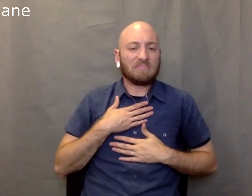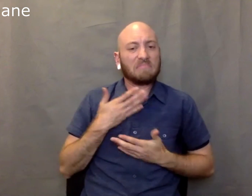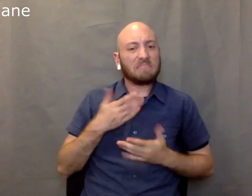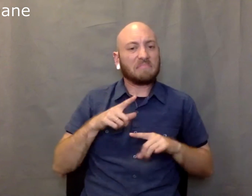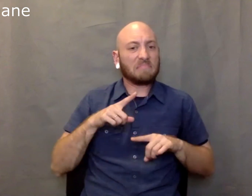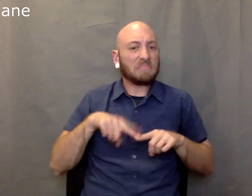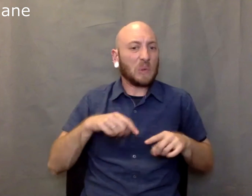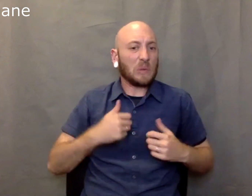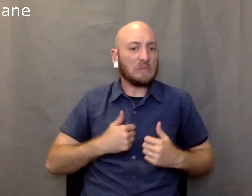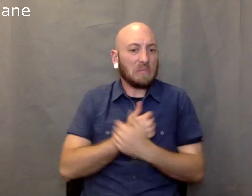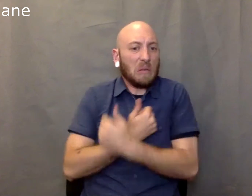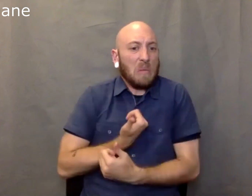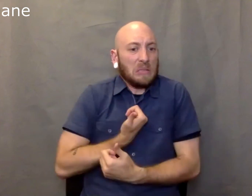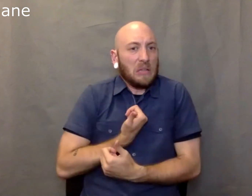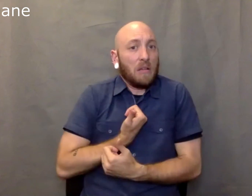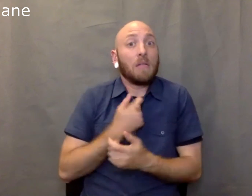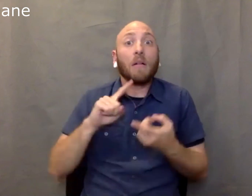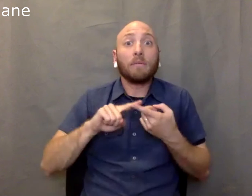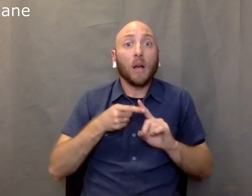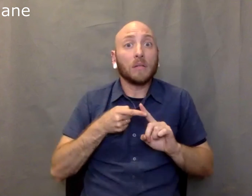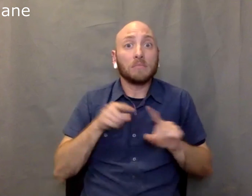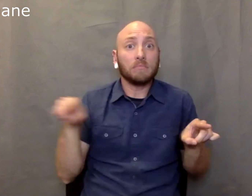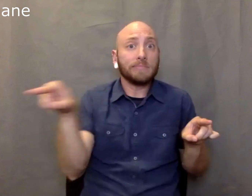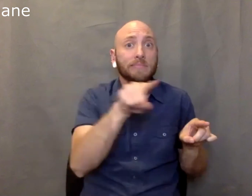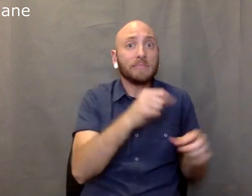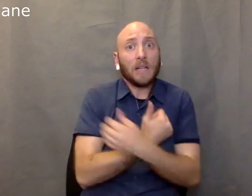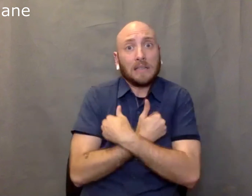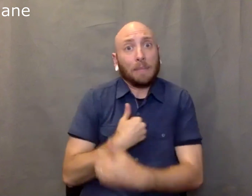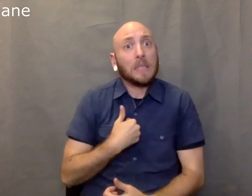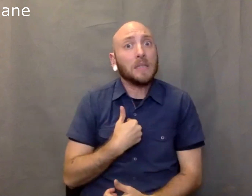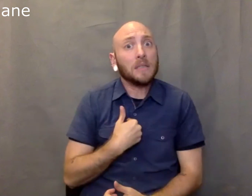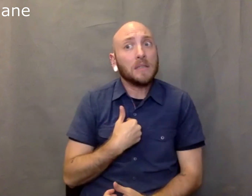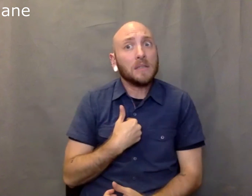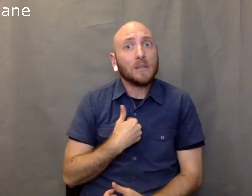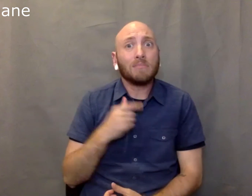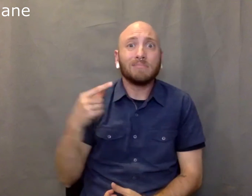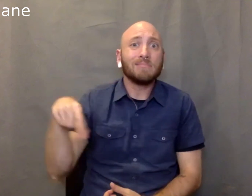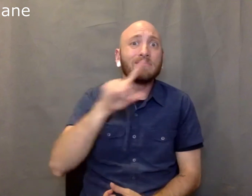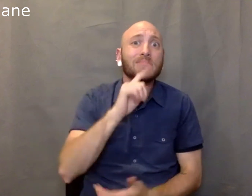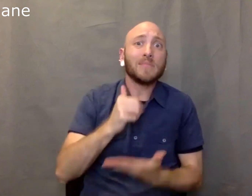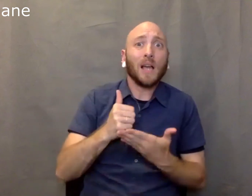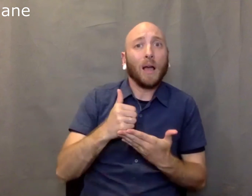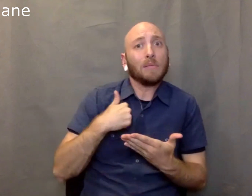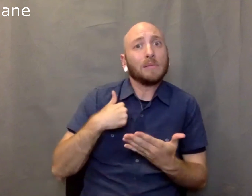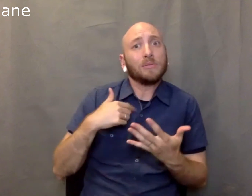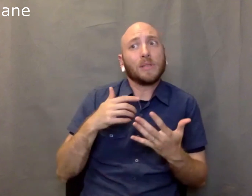friends loved me. And they really did. So I think they really helped me pull me back out of